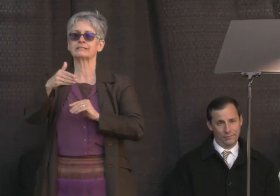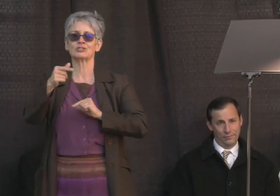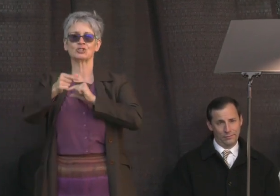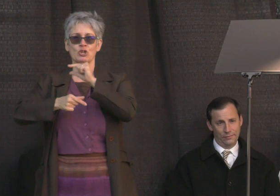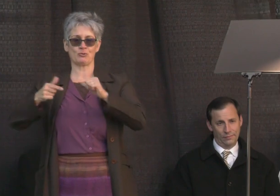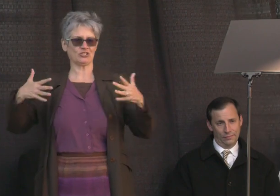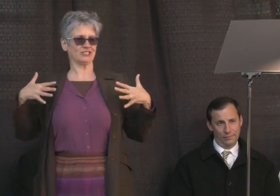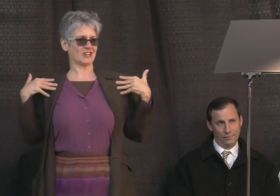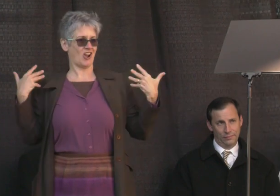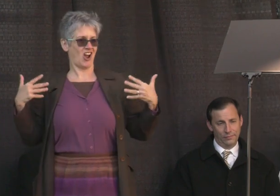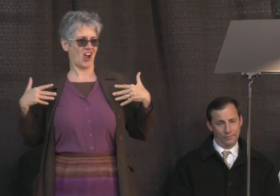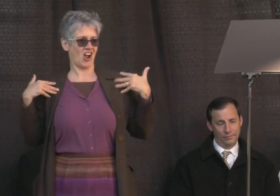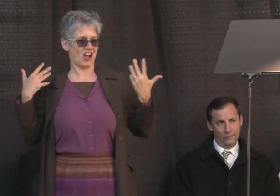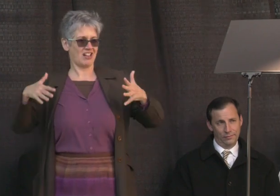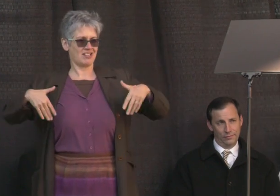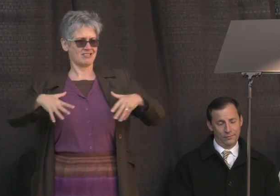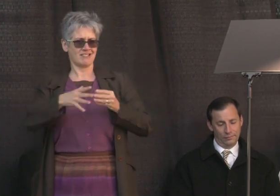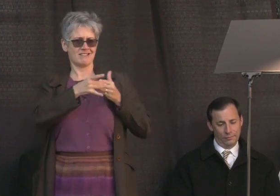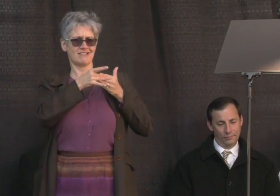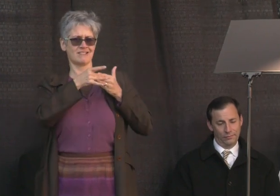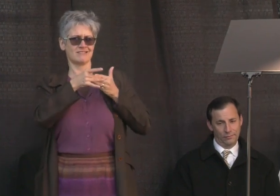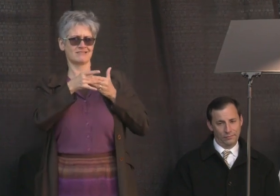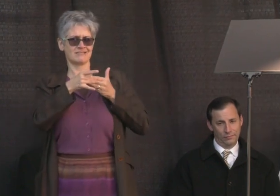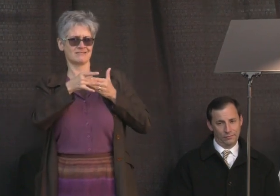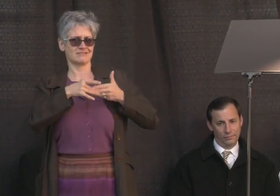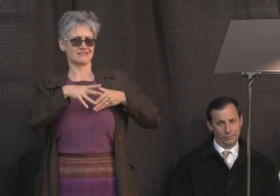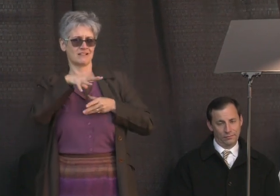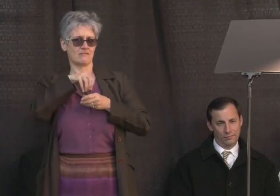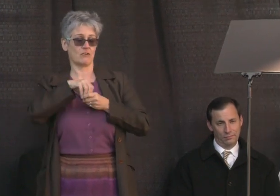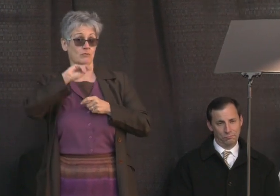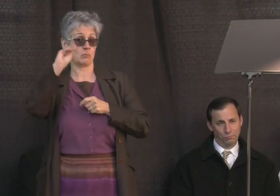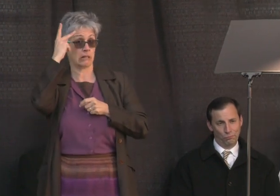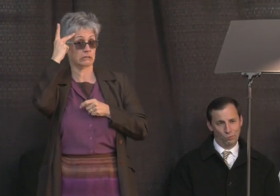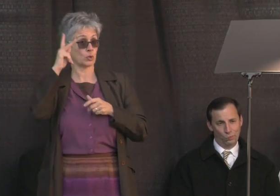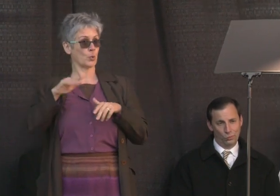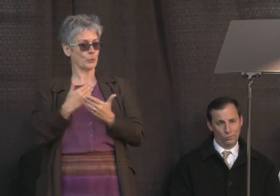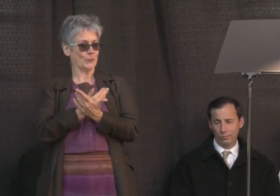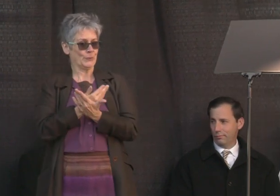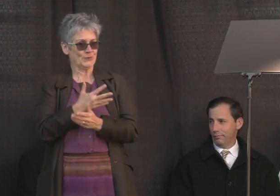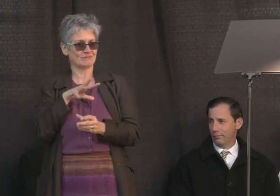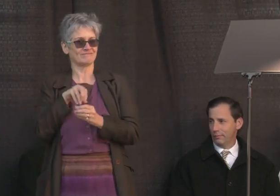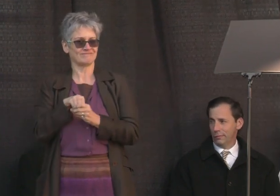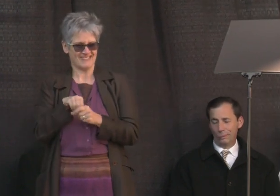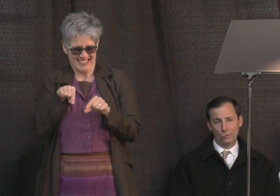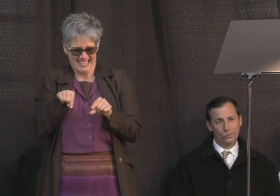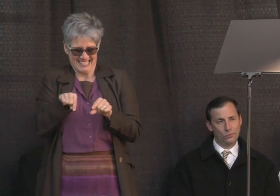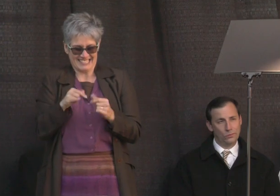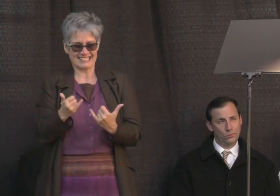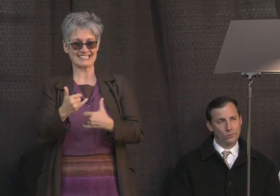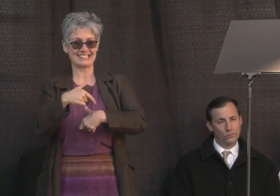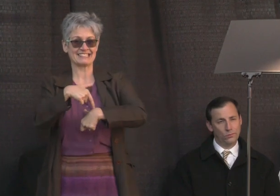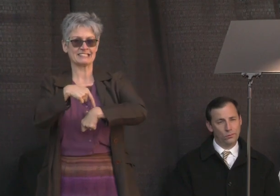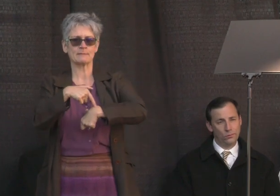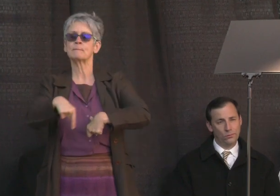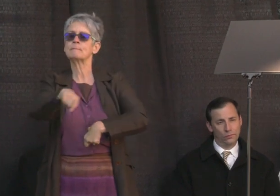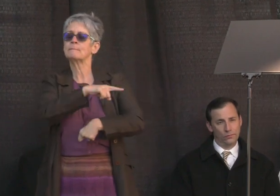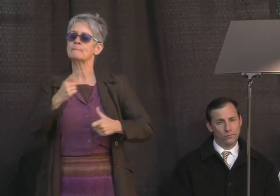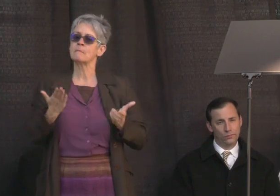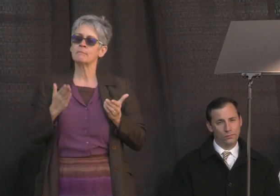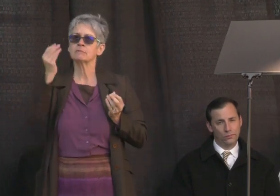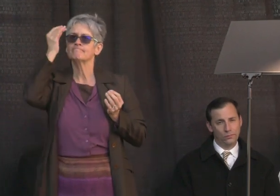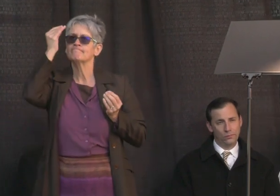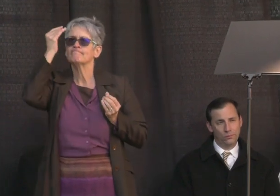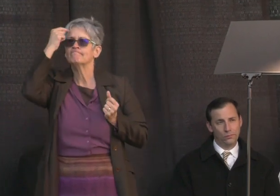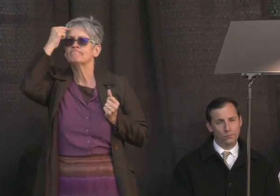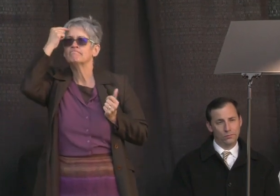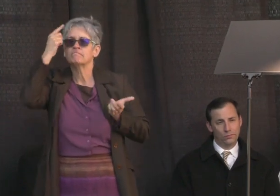have never, ever gotten involved in local politics until this cycle. Maybe some of you have had that thought, that